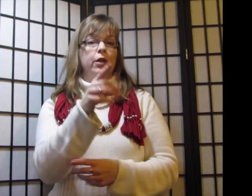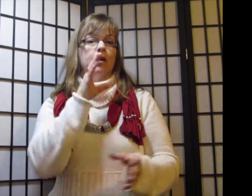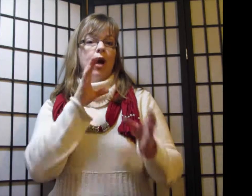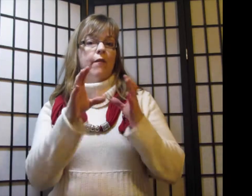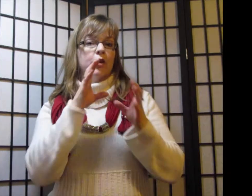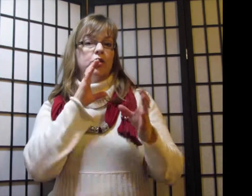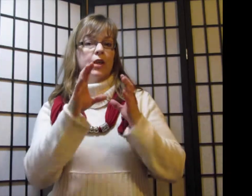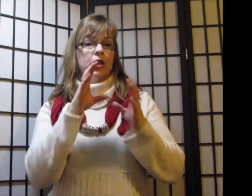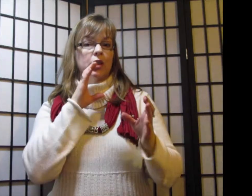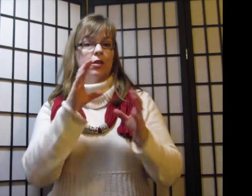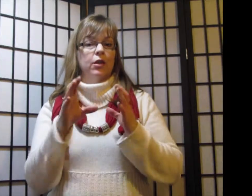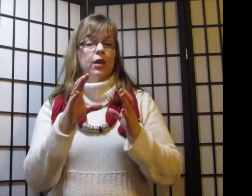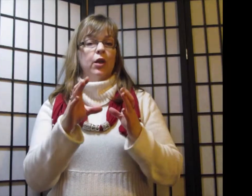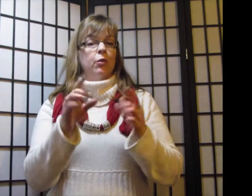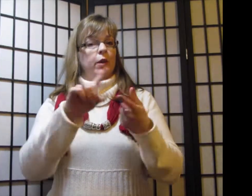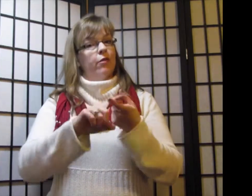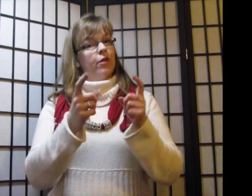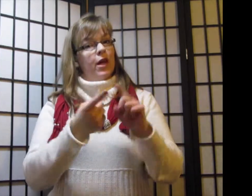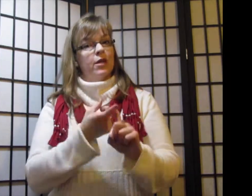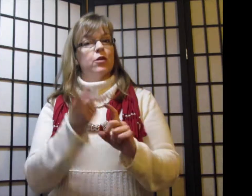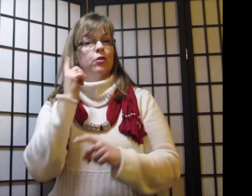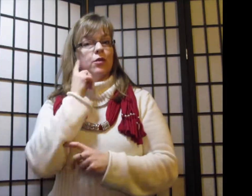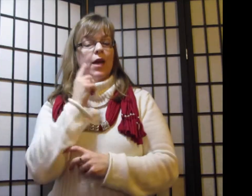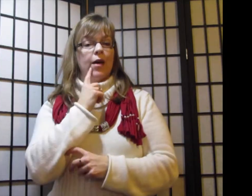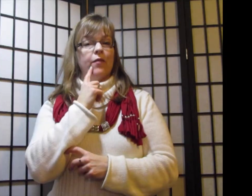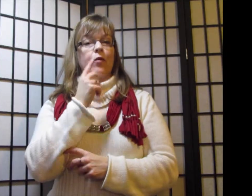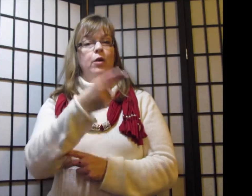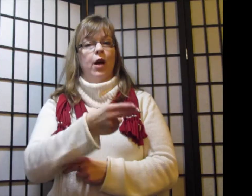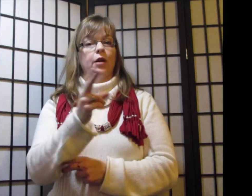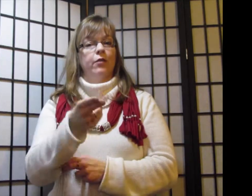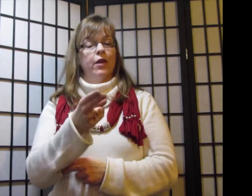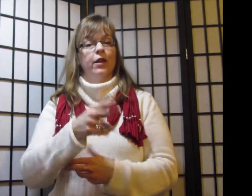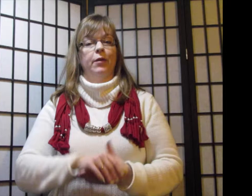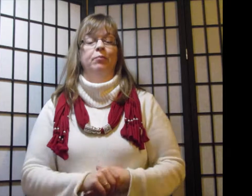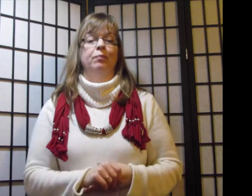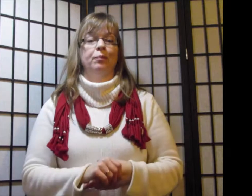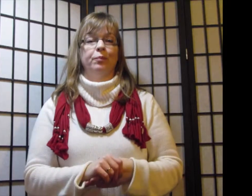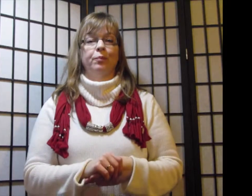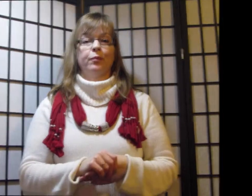real conversation with a friend who's deaf or hard of hearing.